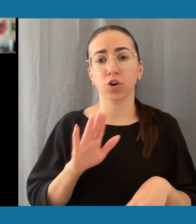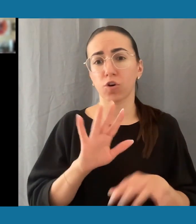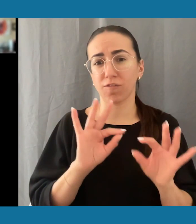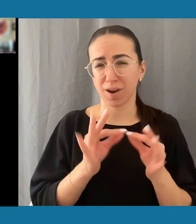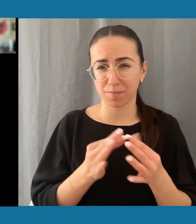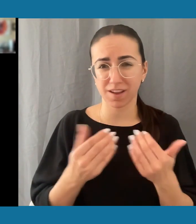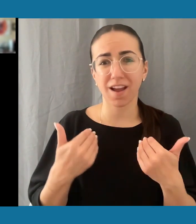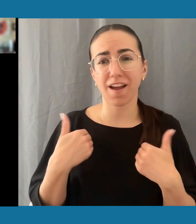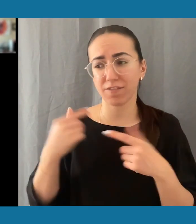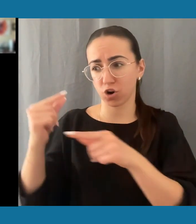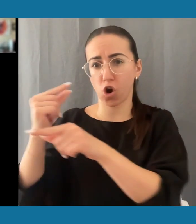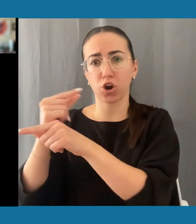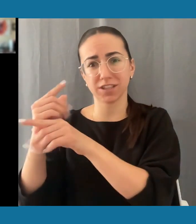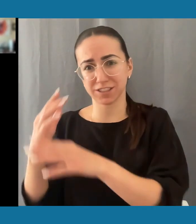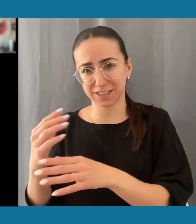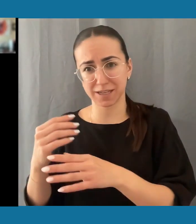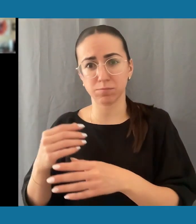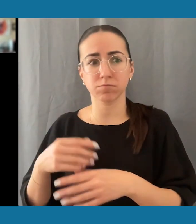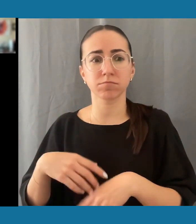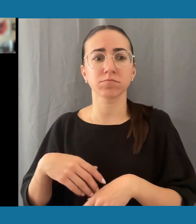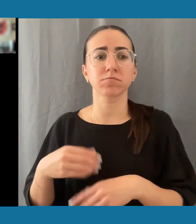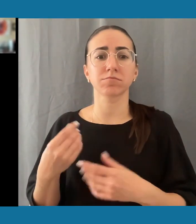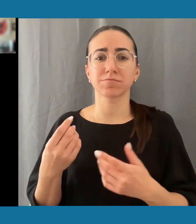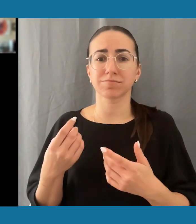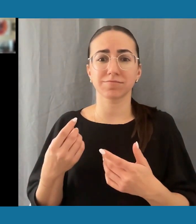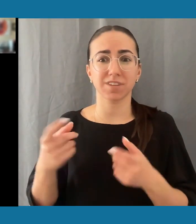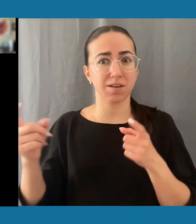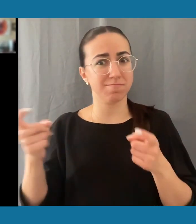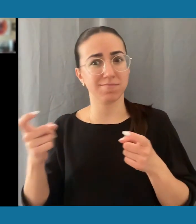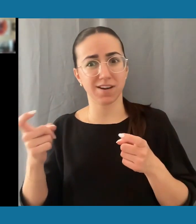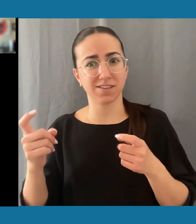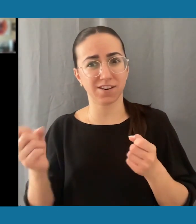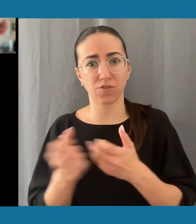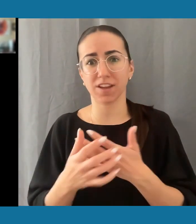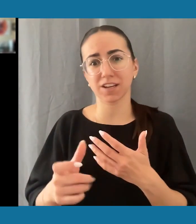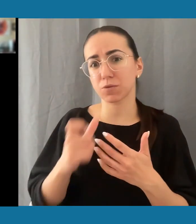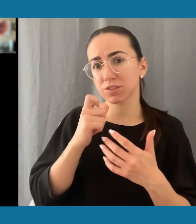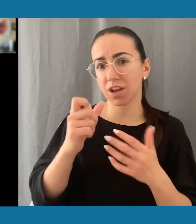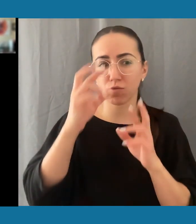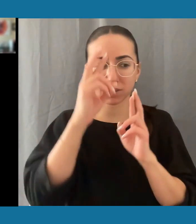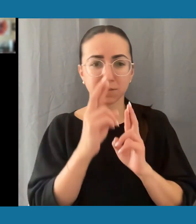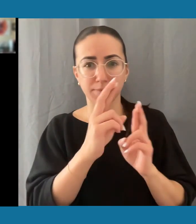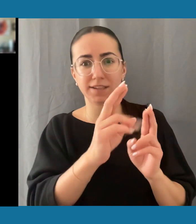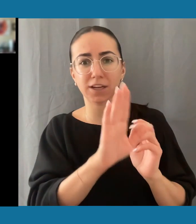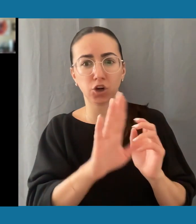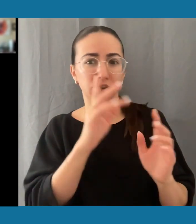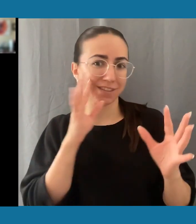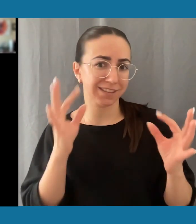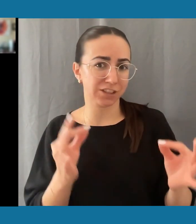wasn't respecting the decisions that she wanted to make in her life. And therefore, she was